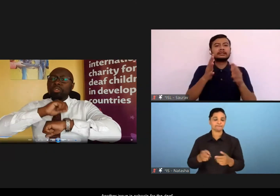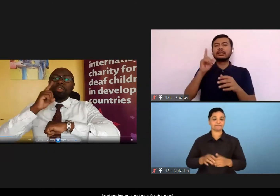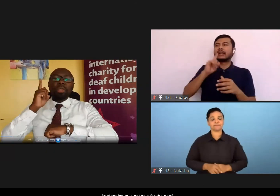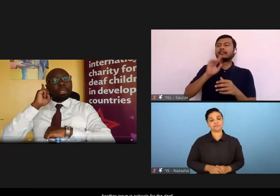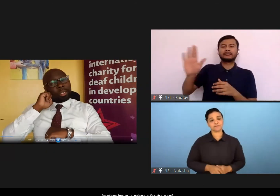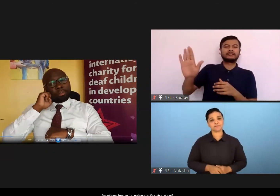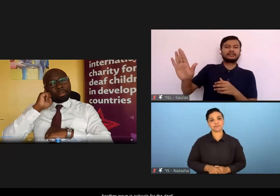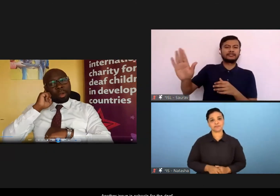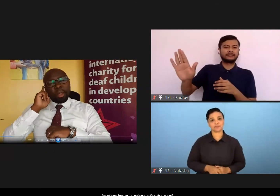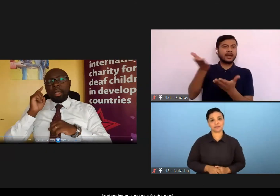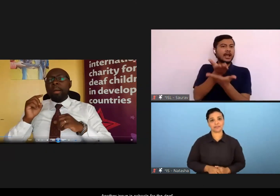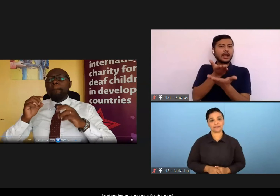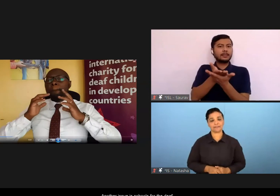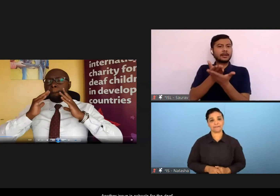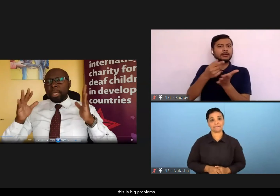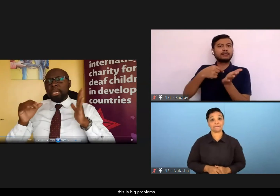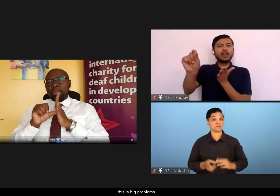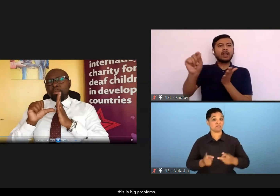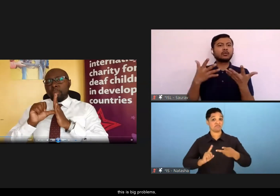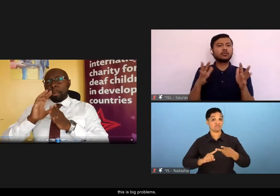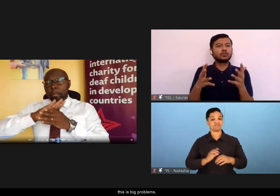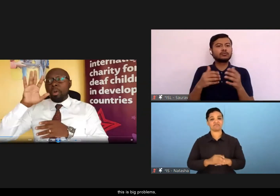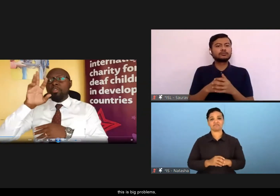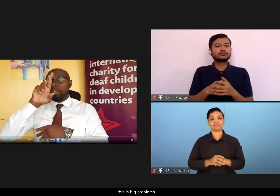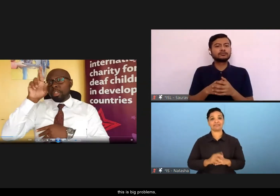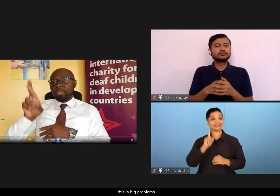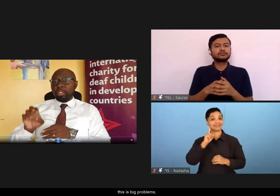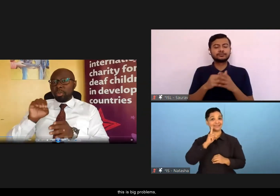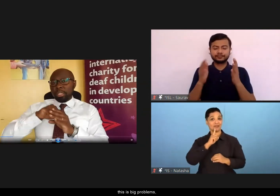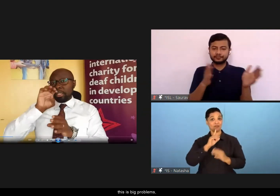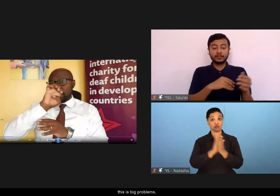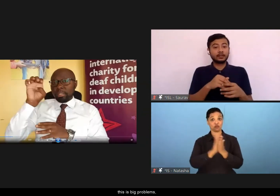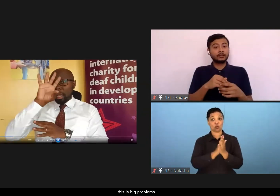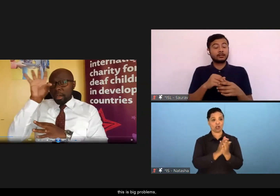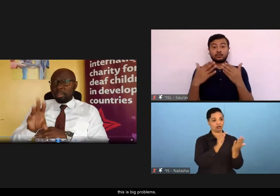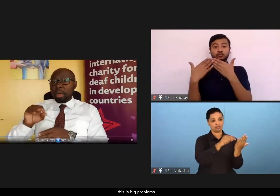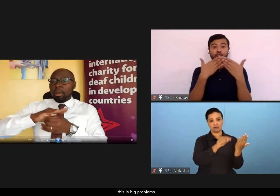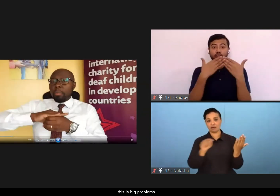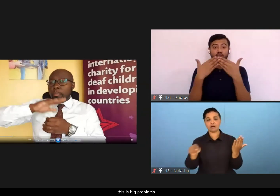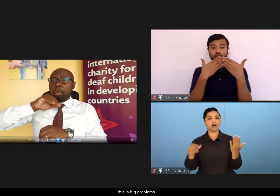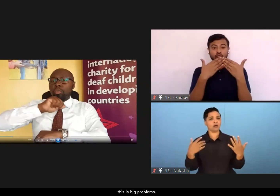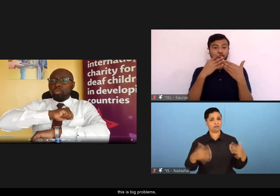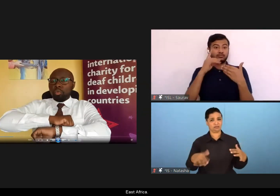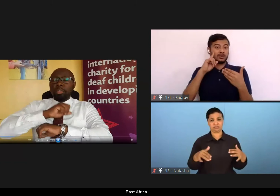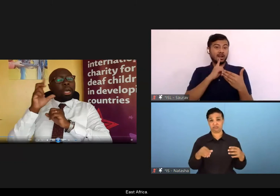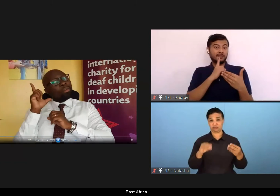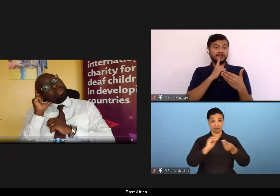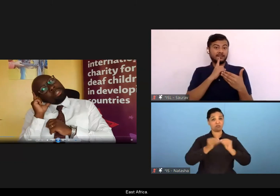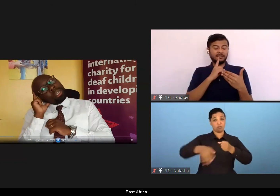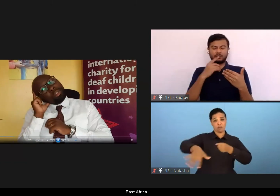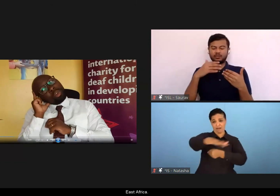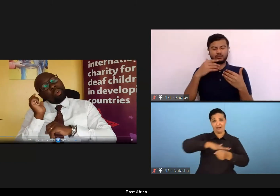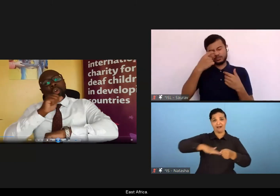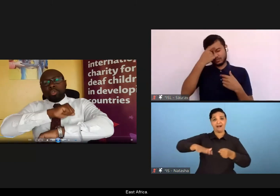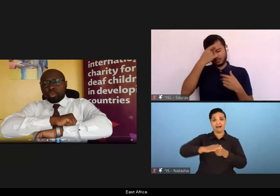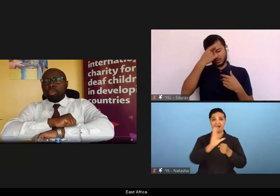Another issue is schools for the deaf. These are big problems, especially in our region in East Africa.